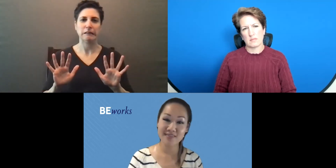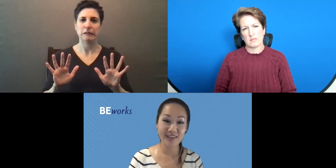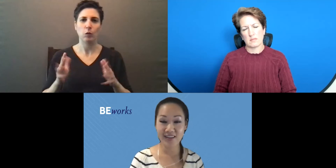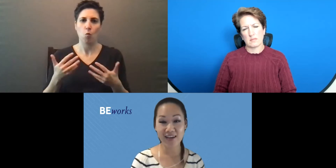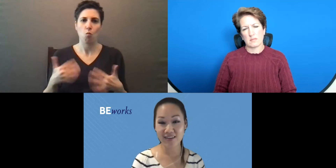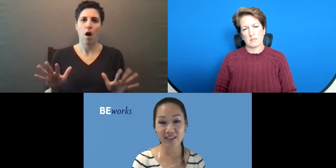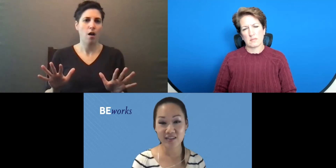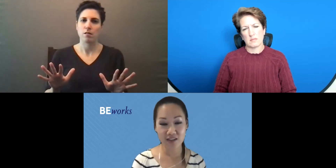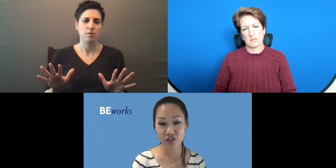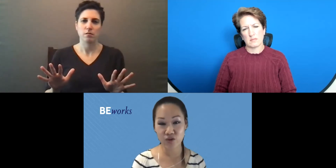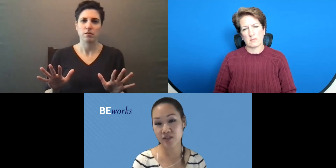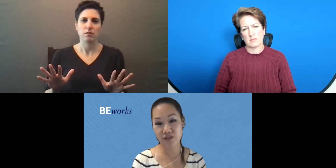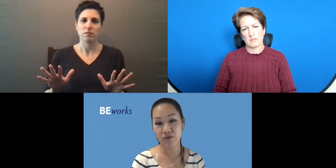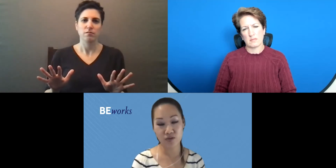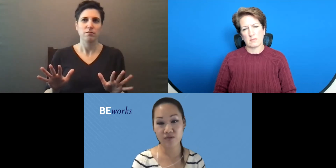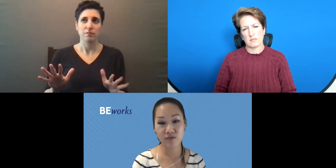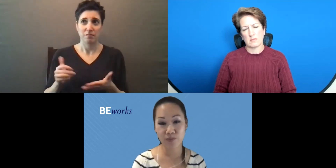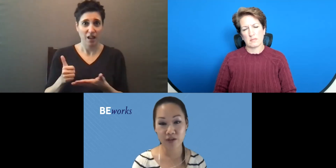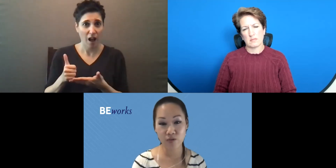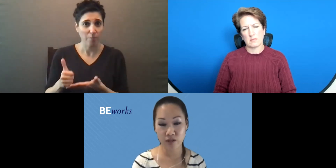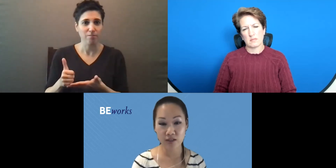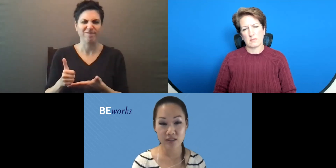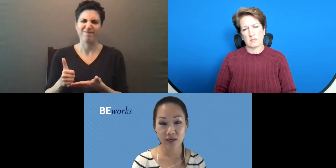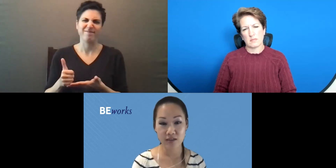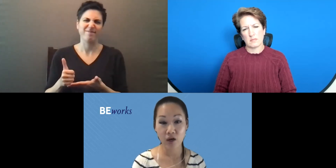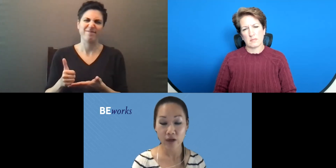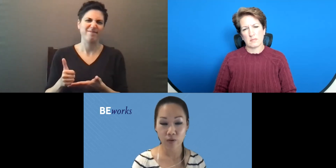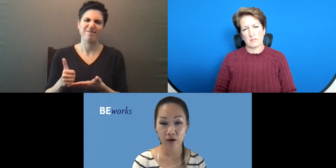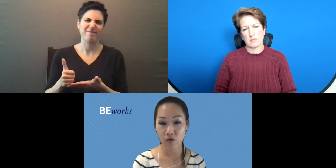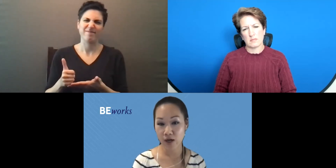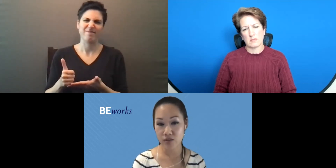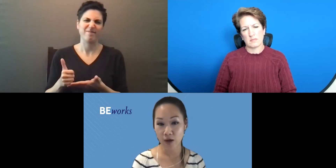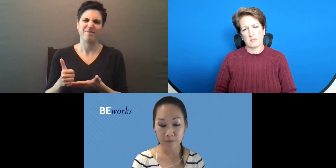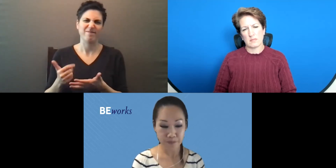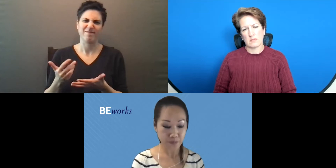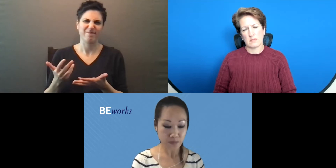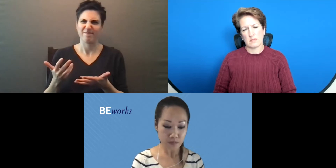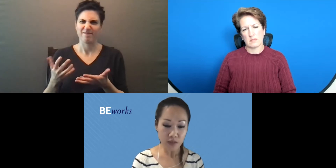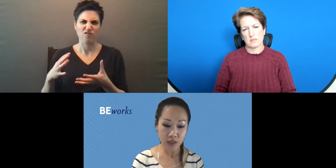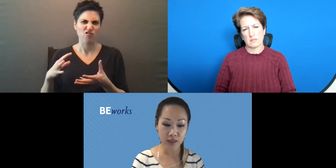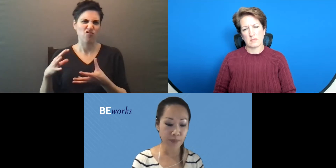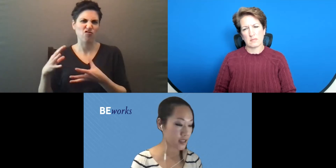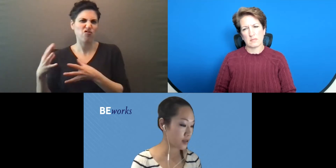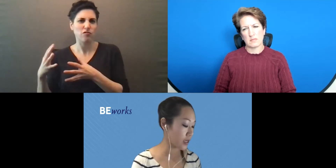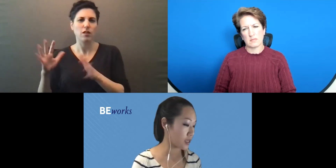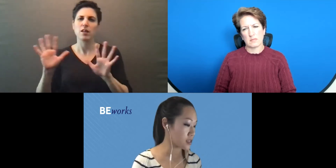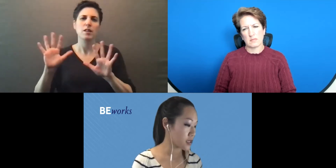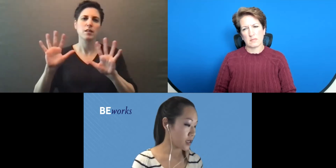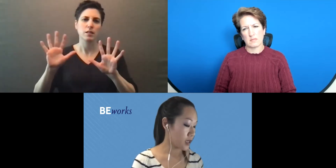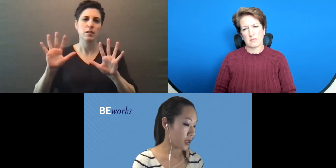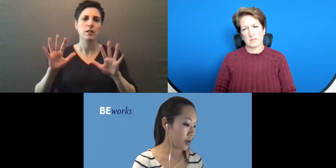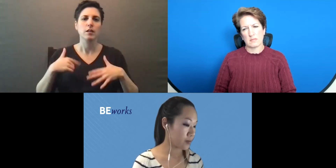because that is not constructive, and it typically will not go anywhere or end well. And the basic thing